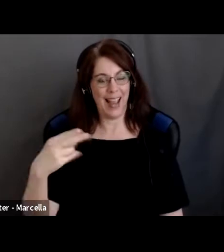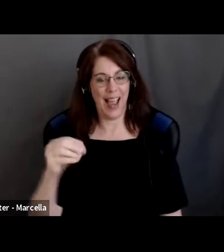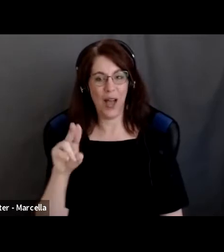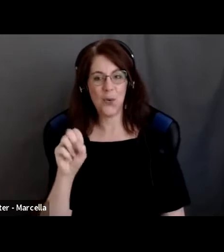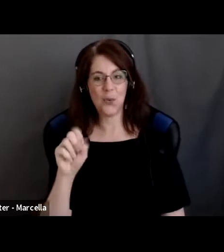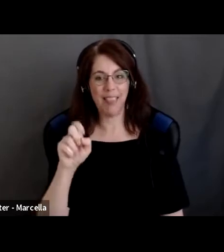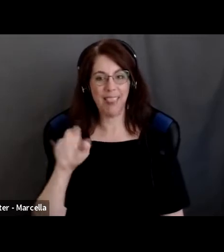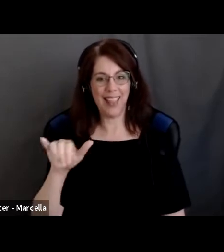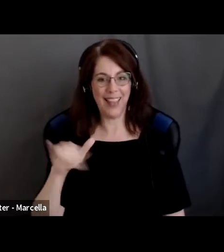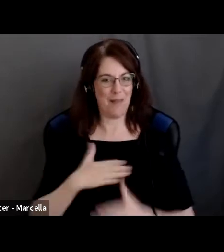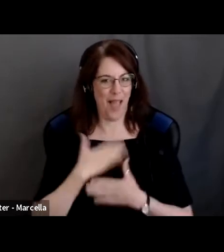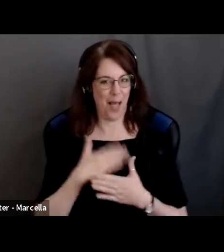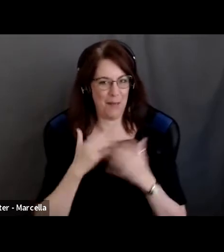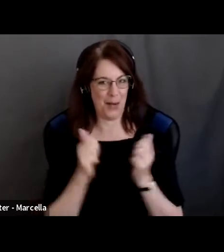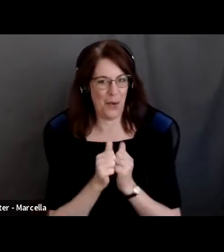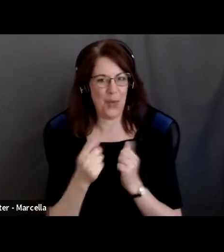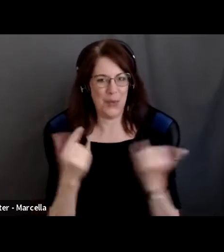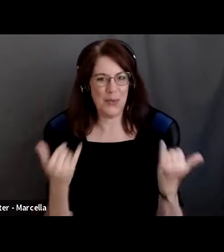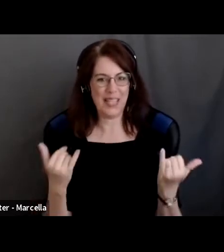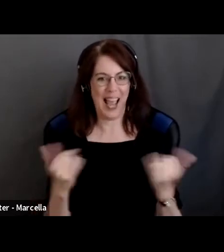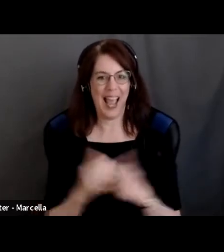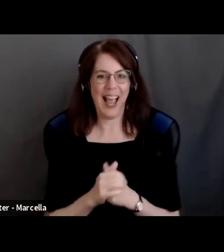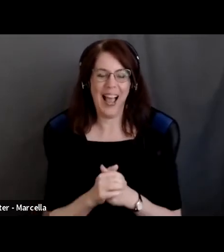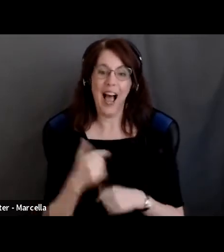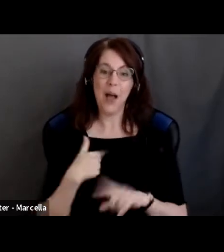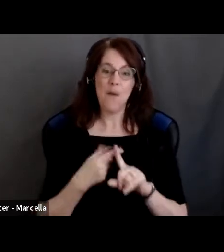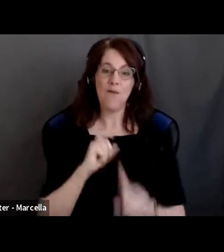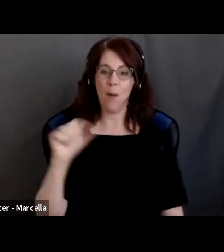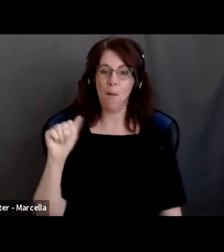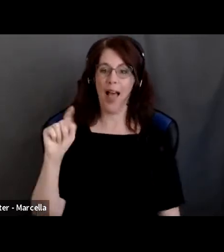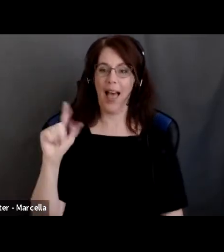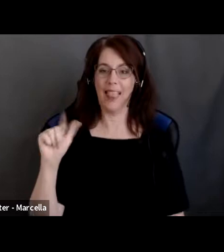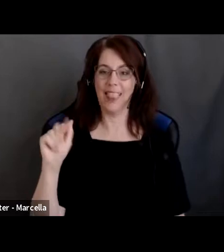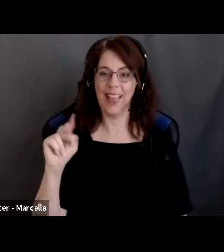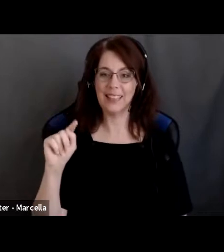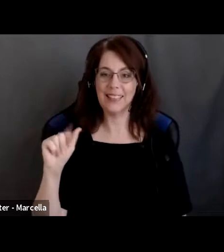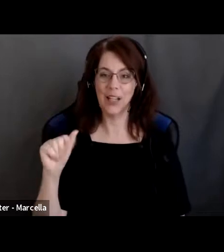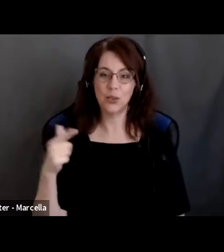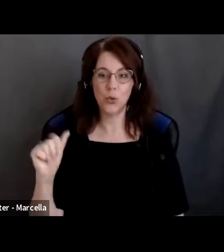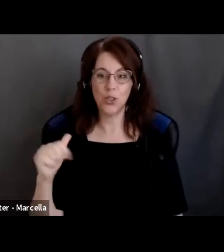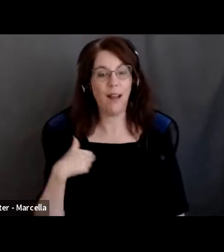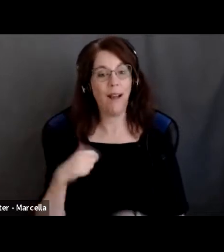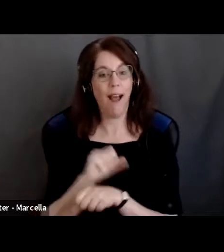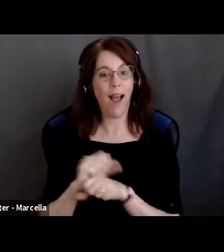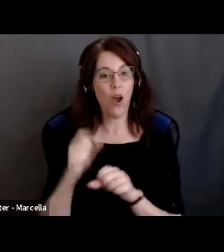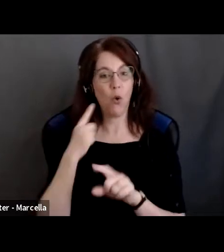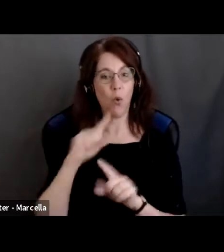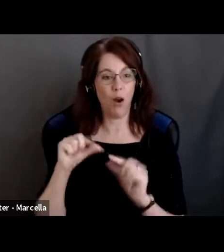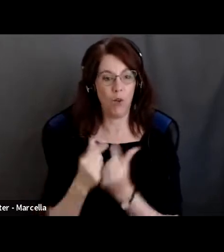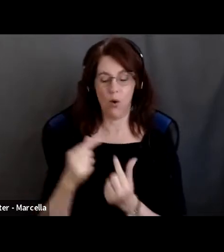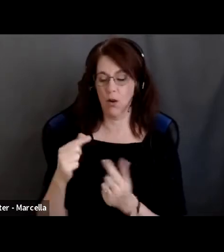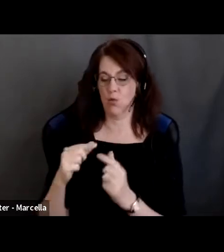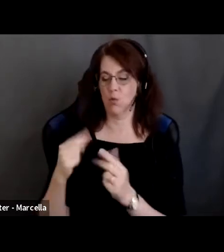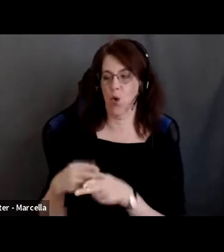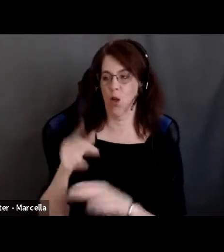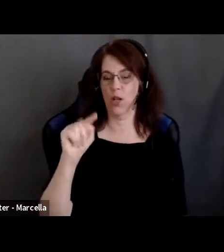I am happy to be with you today. I am from Atlanta, Georgia, and I work for a group called Tools for Life.